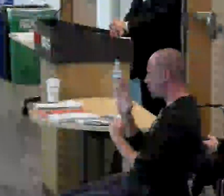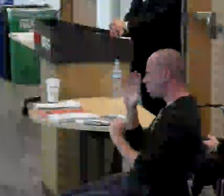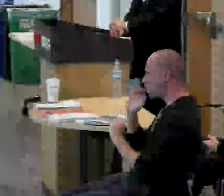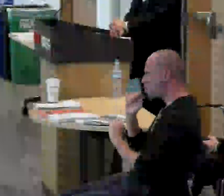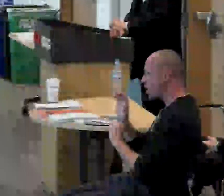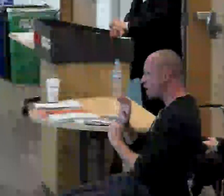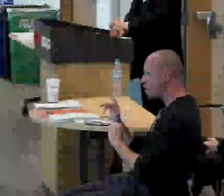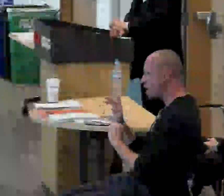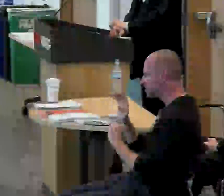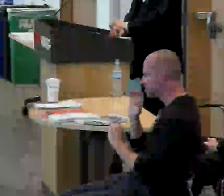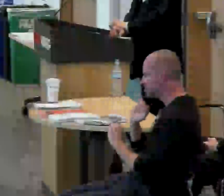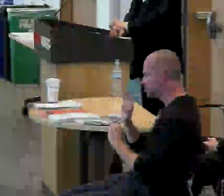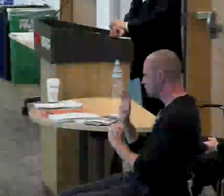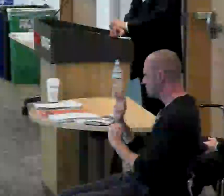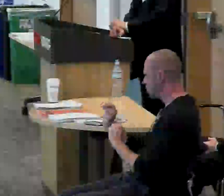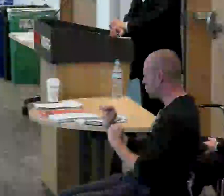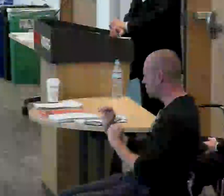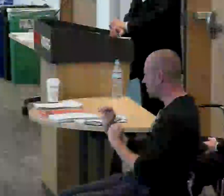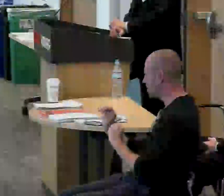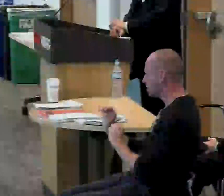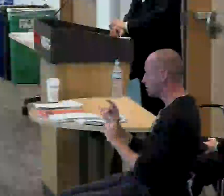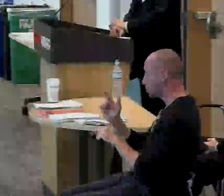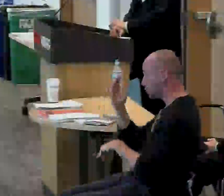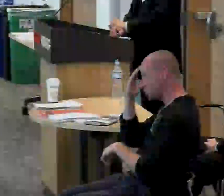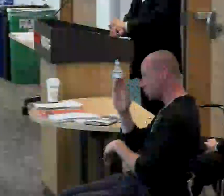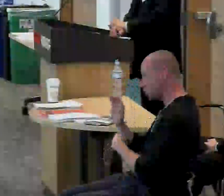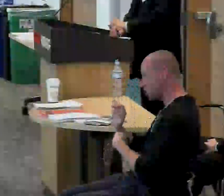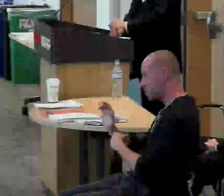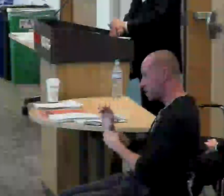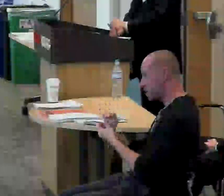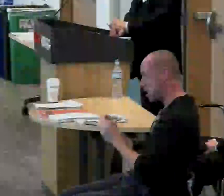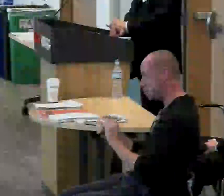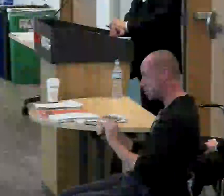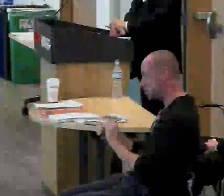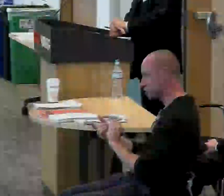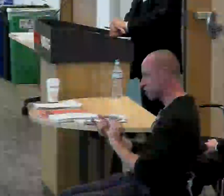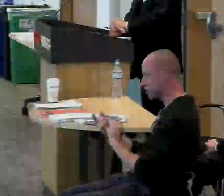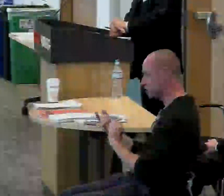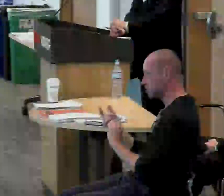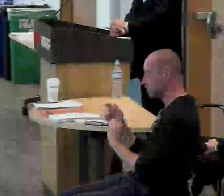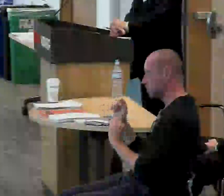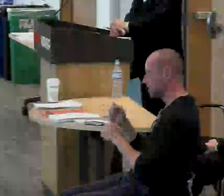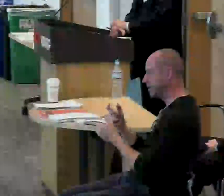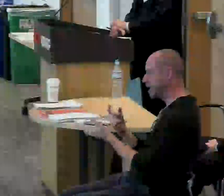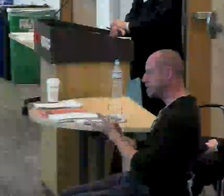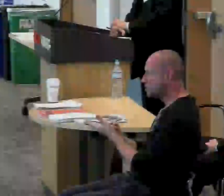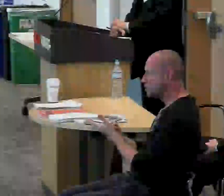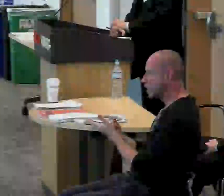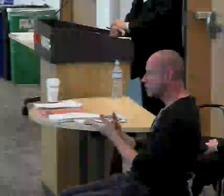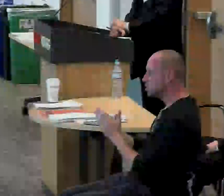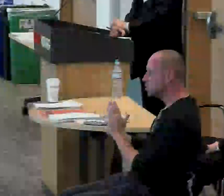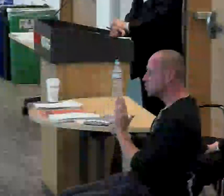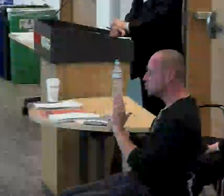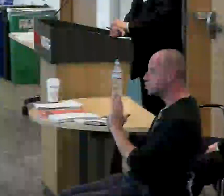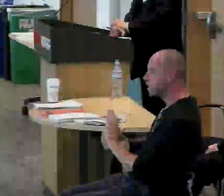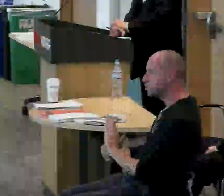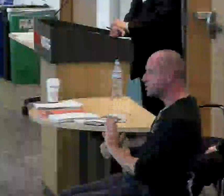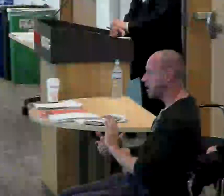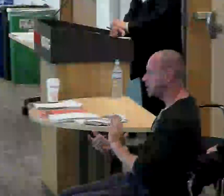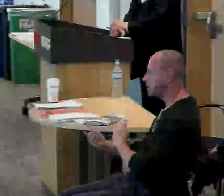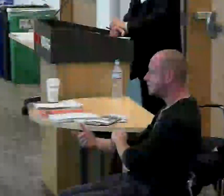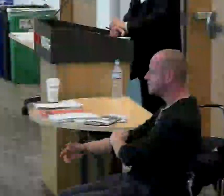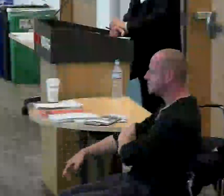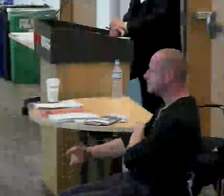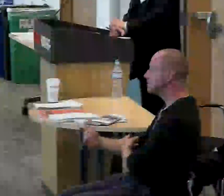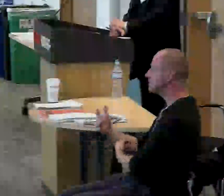Do you know what the bill numbers are for that, so that I can talk to representatives? I do